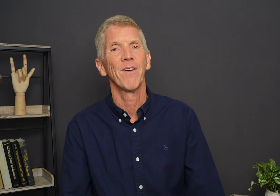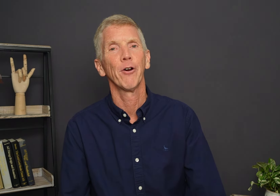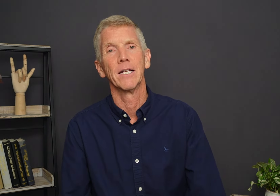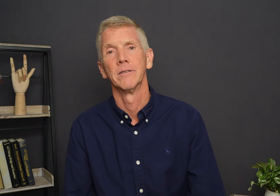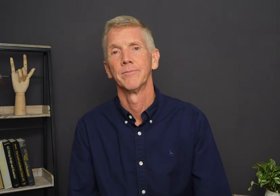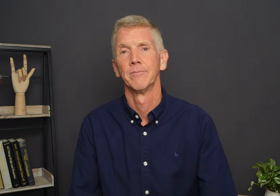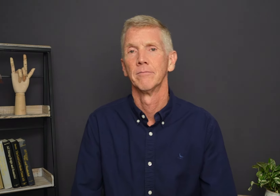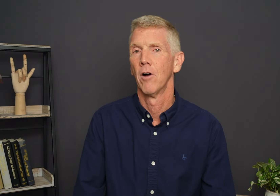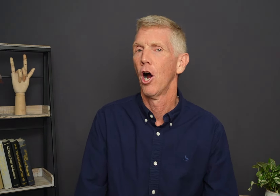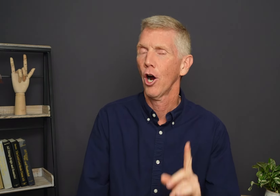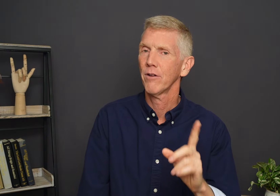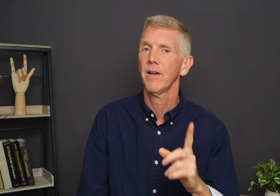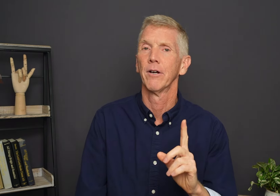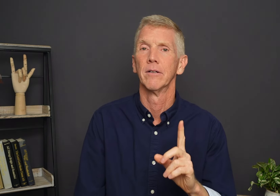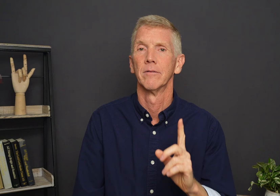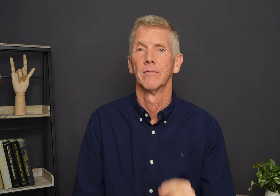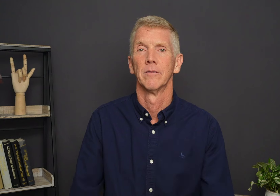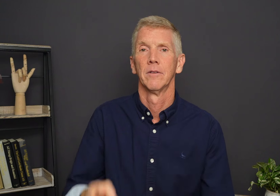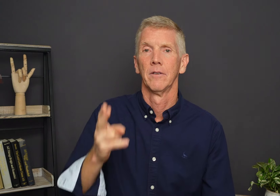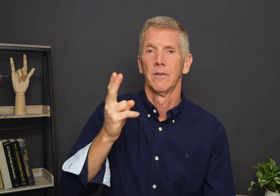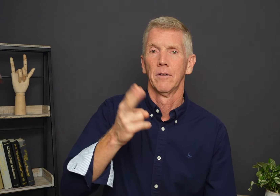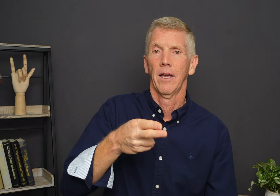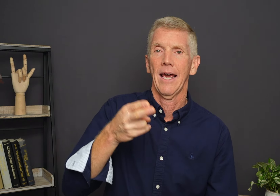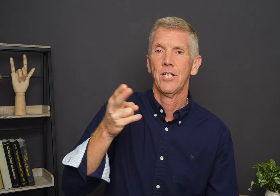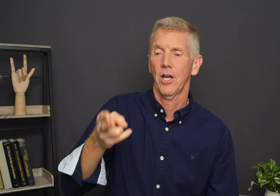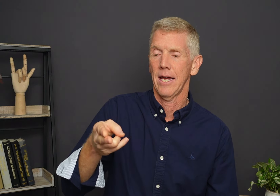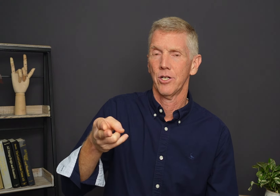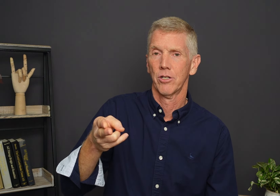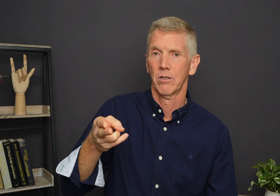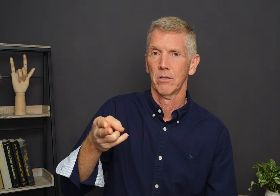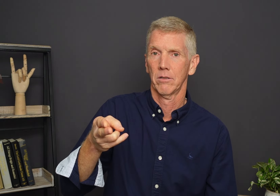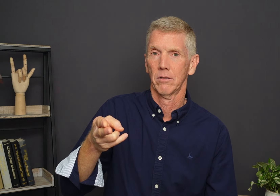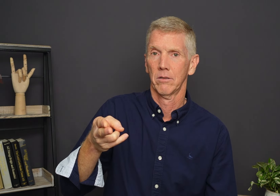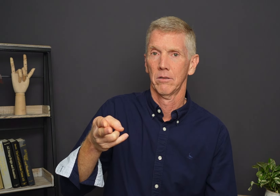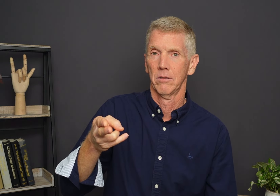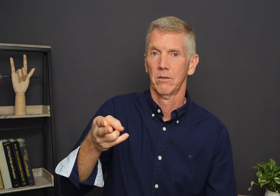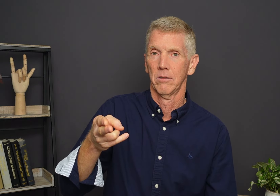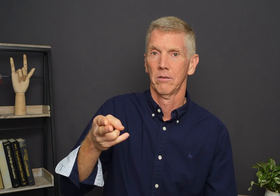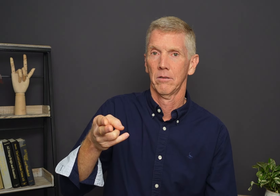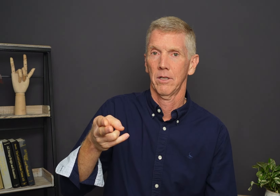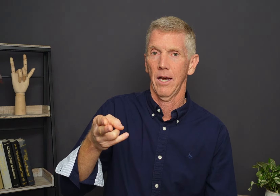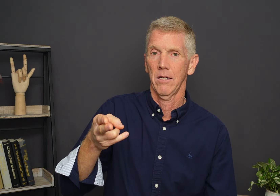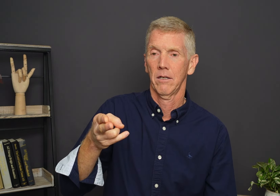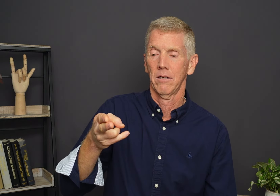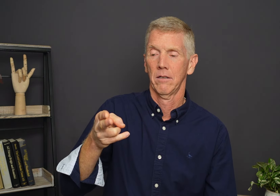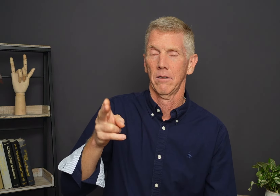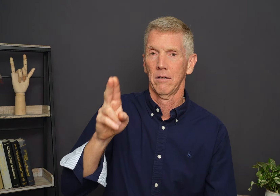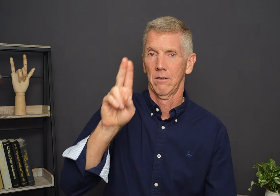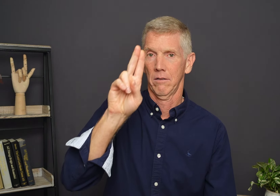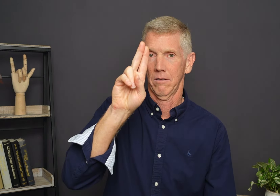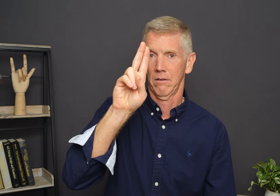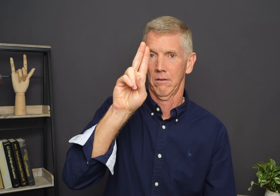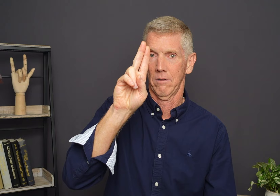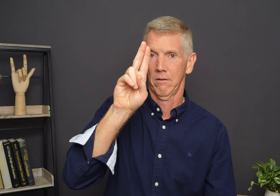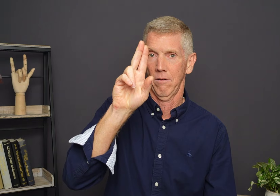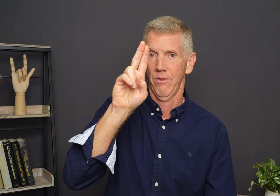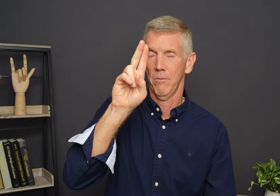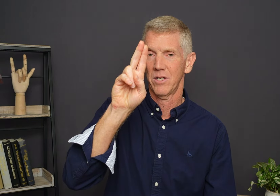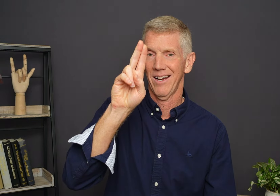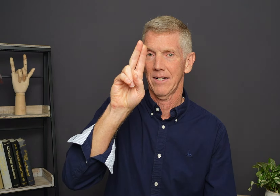hearing. Hard of hearing. HH. Okay. Thumbs tucked